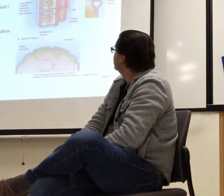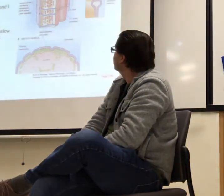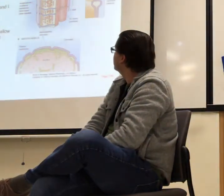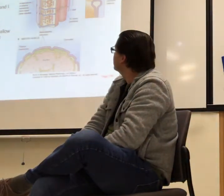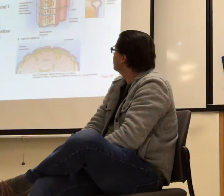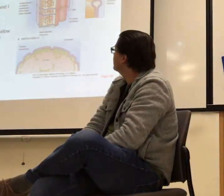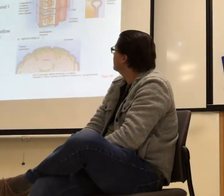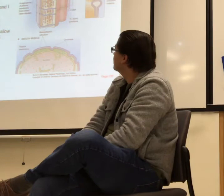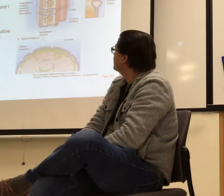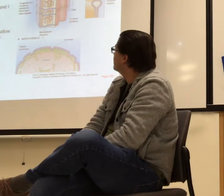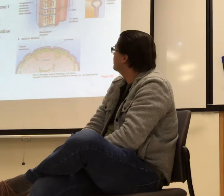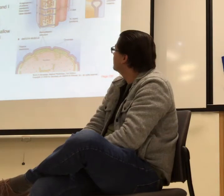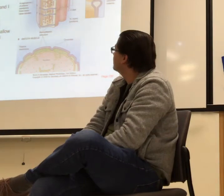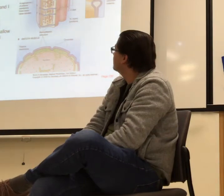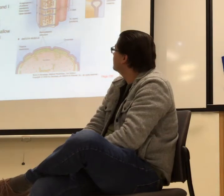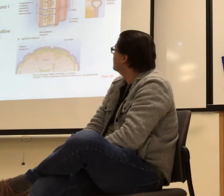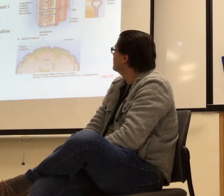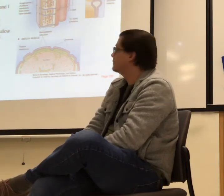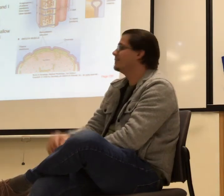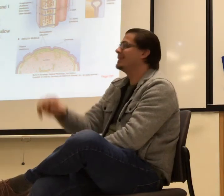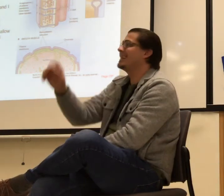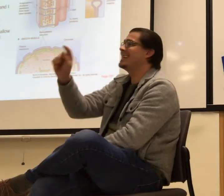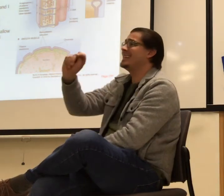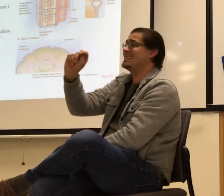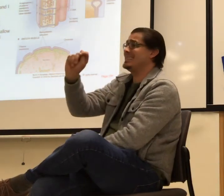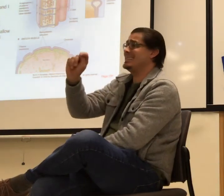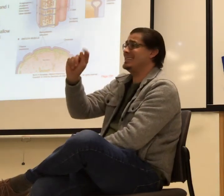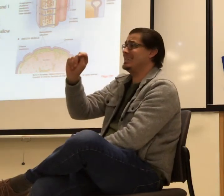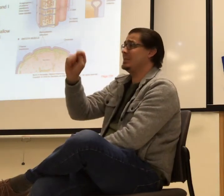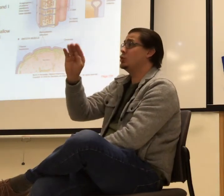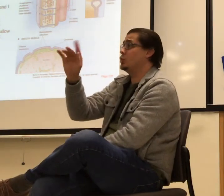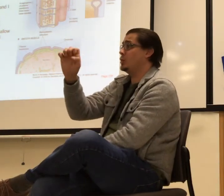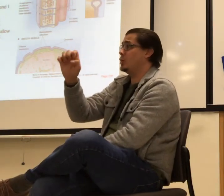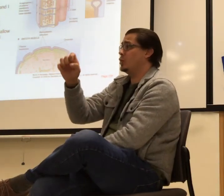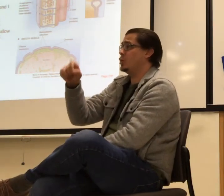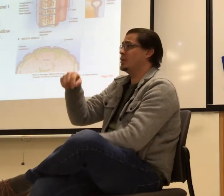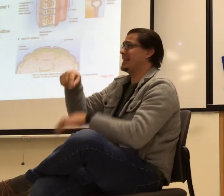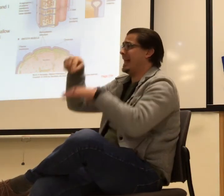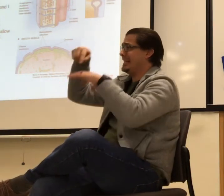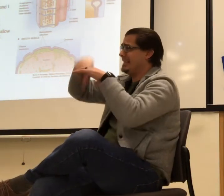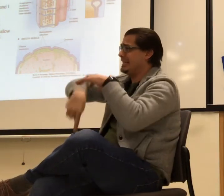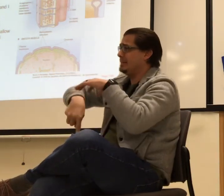T-tubule is like a deep indentation. Caveolae is just kind